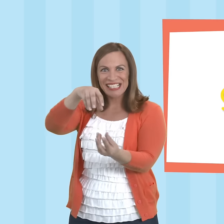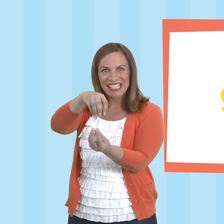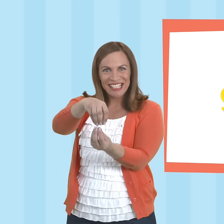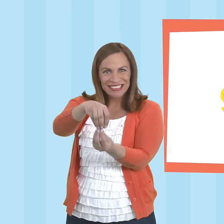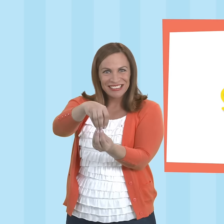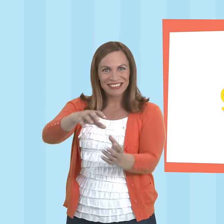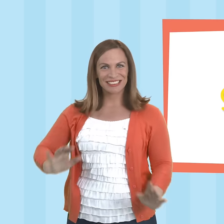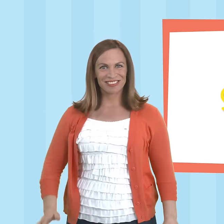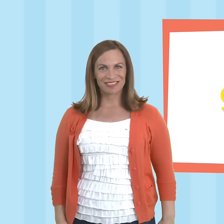Galaxy.